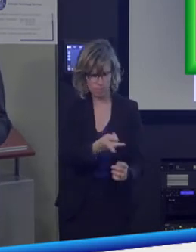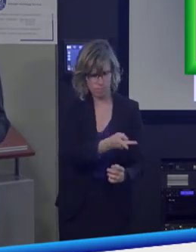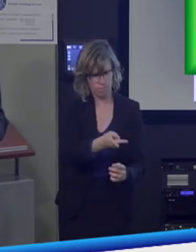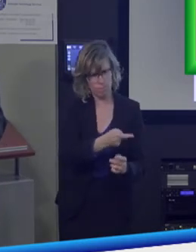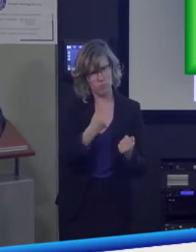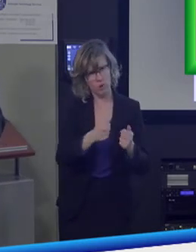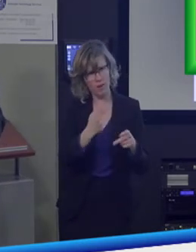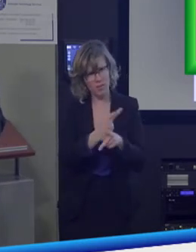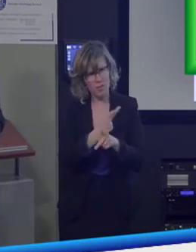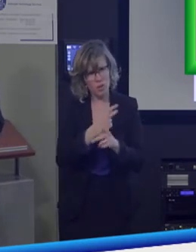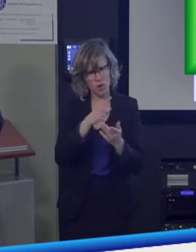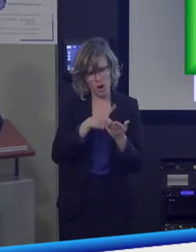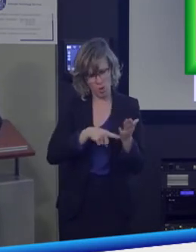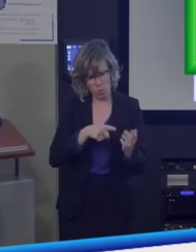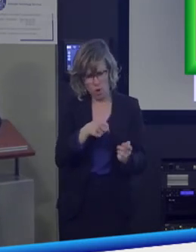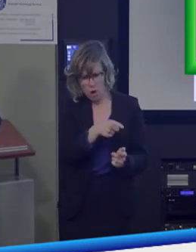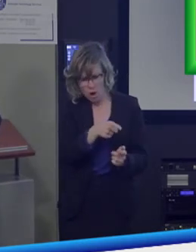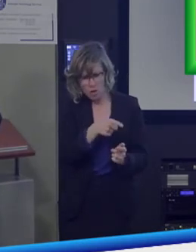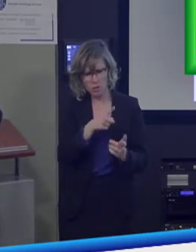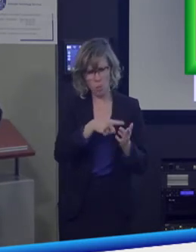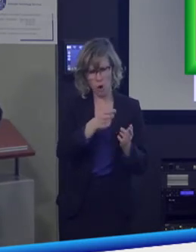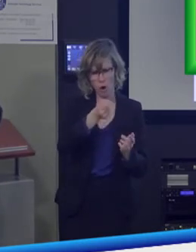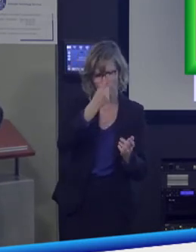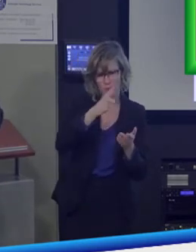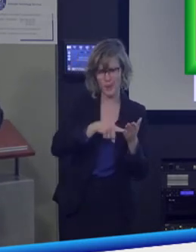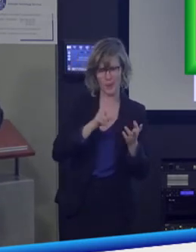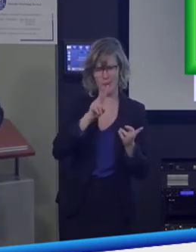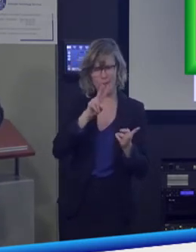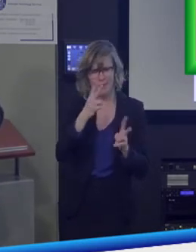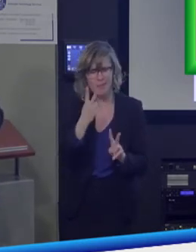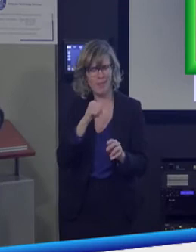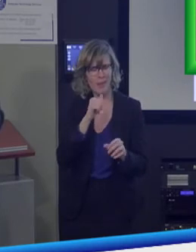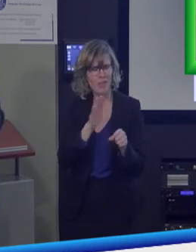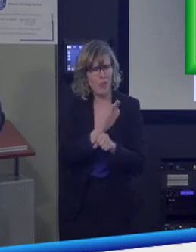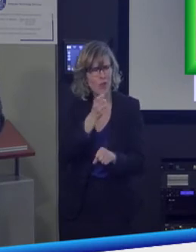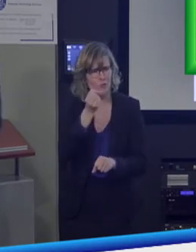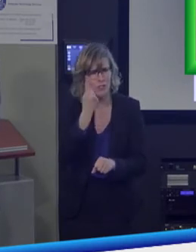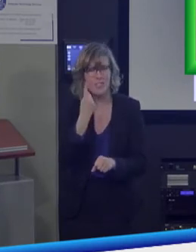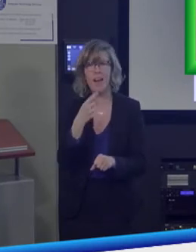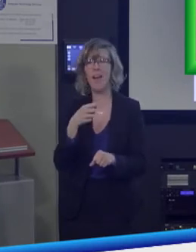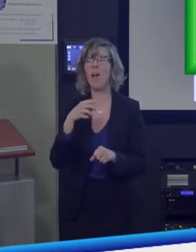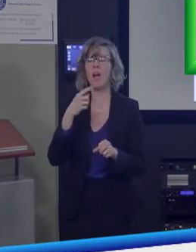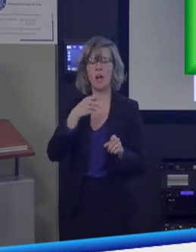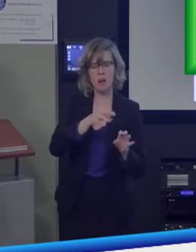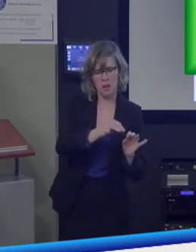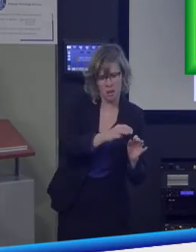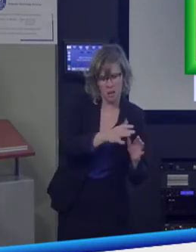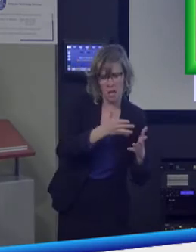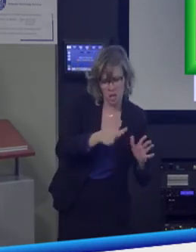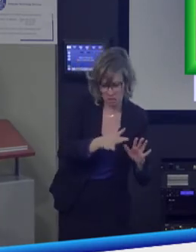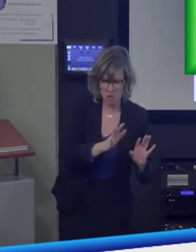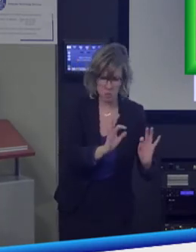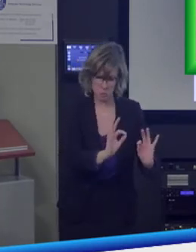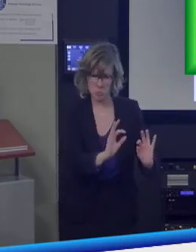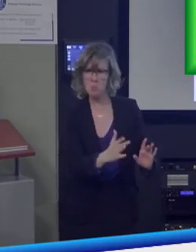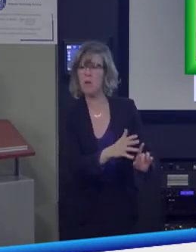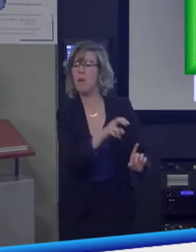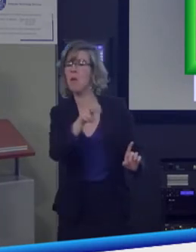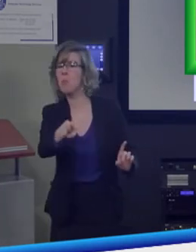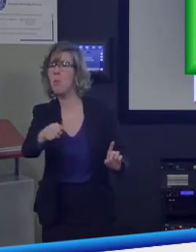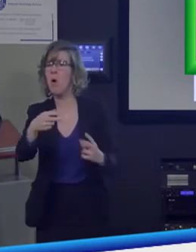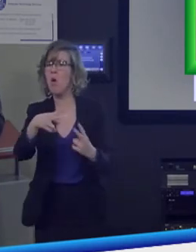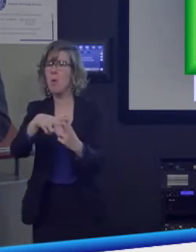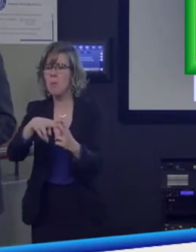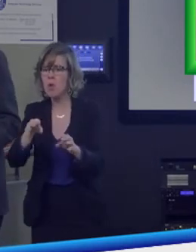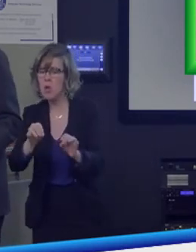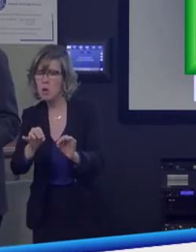their misconceptions are, and for these two kids dealing with that issue, and then going on to these two kids dealing with a different